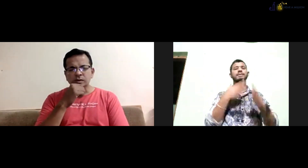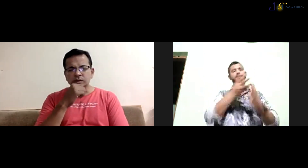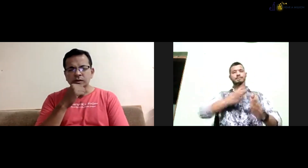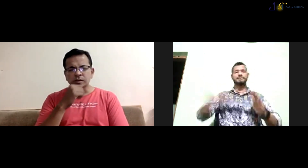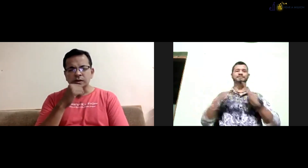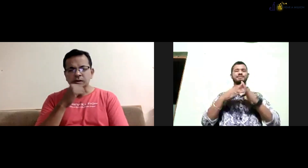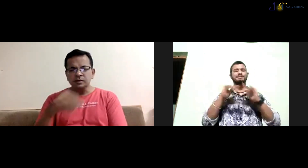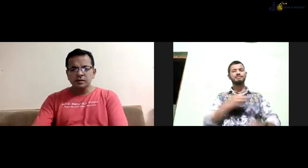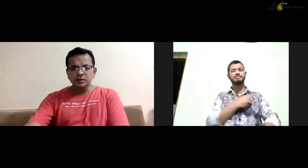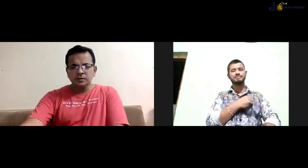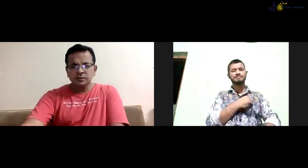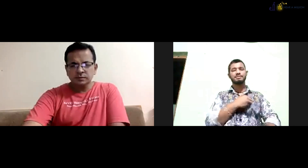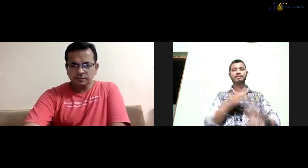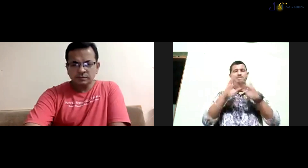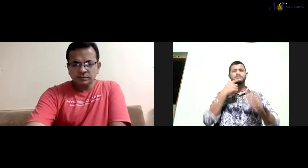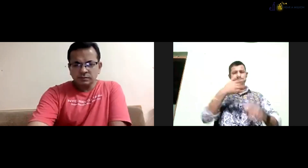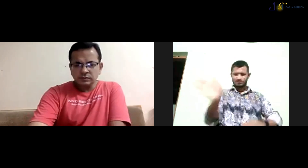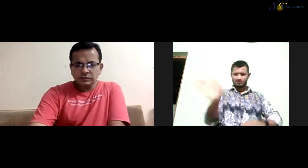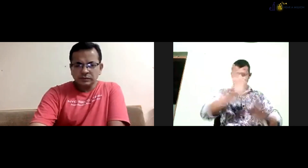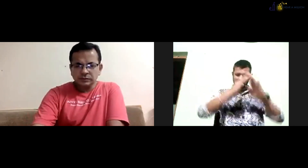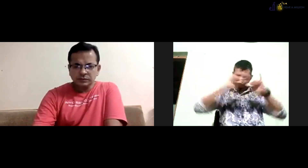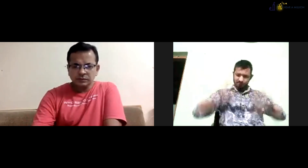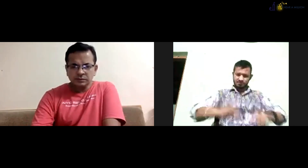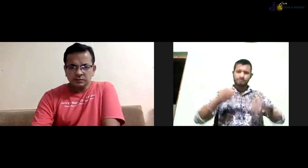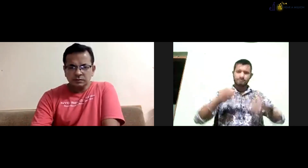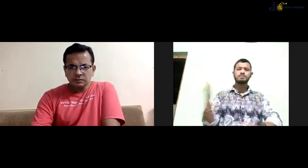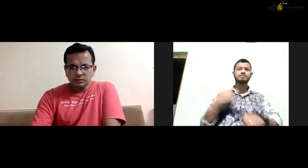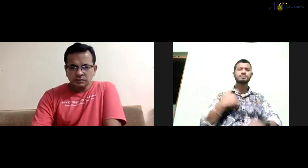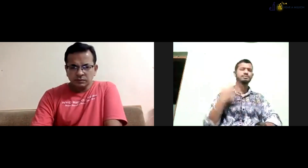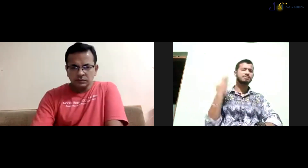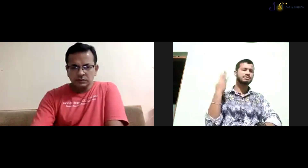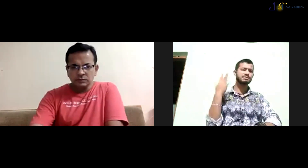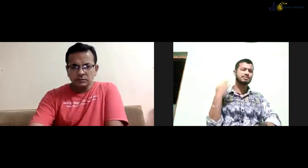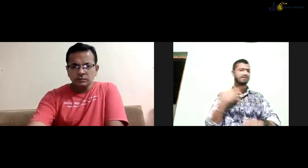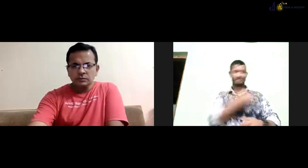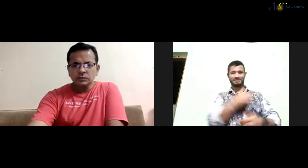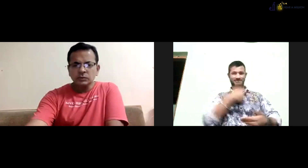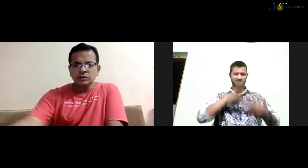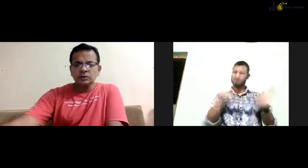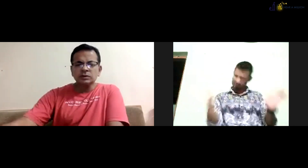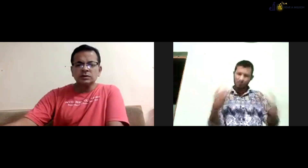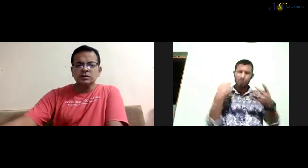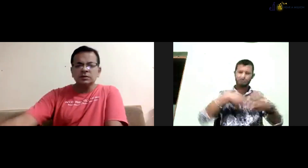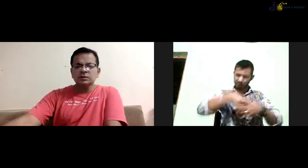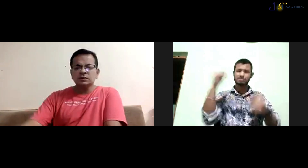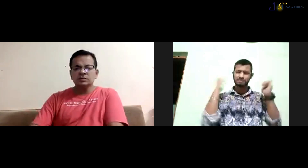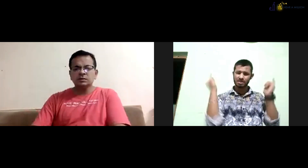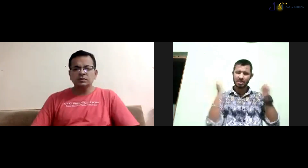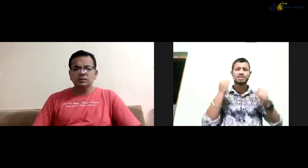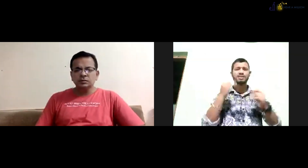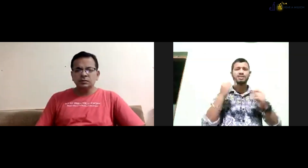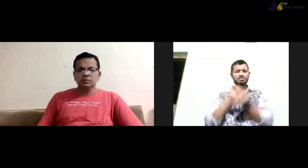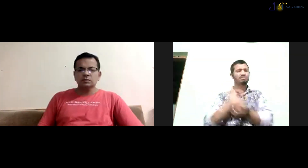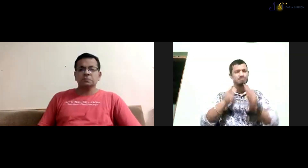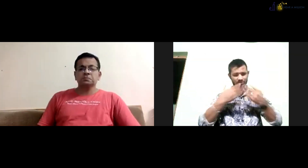people, they are not having any empathy for me. But people, my family would say, no, stay at